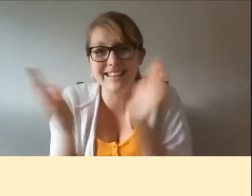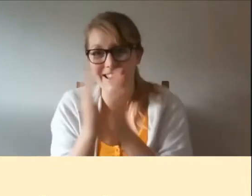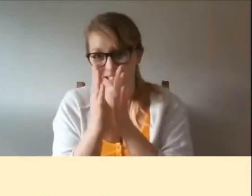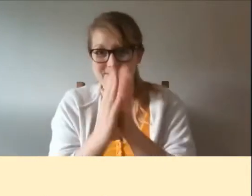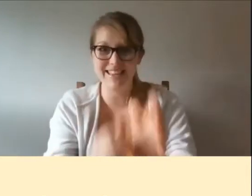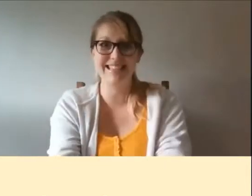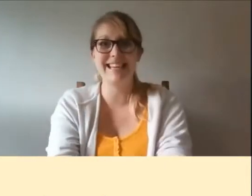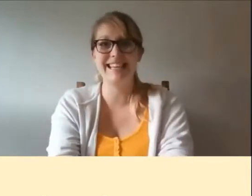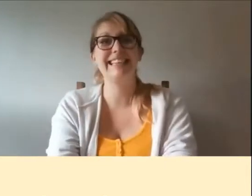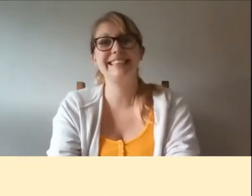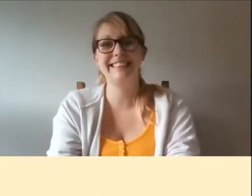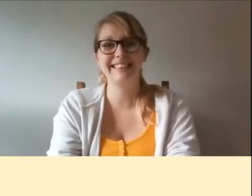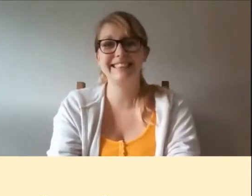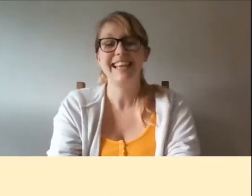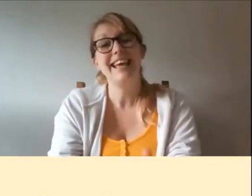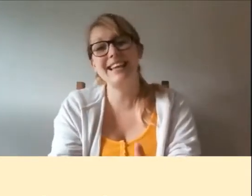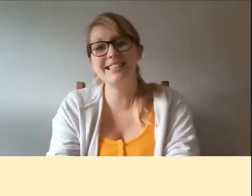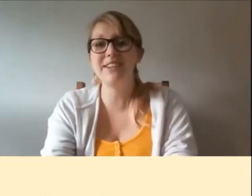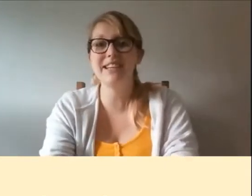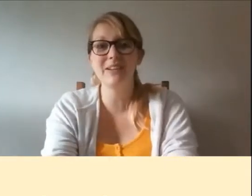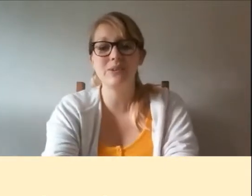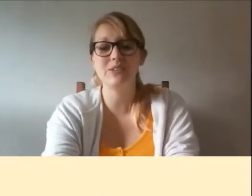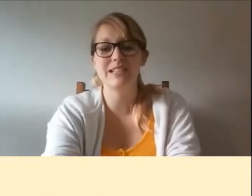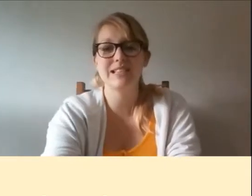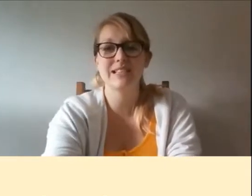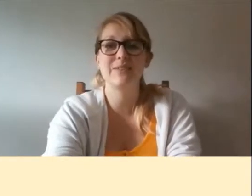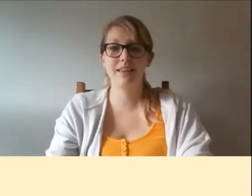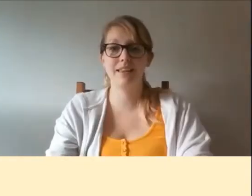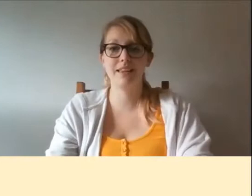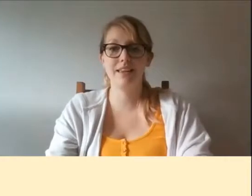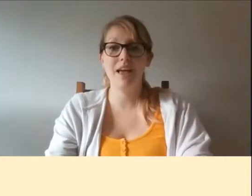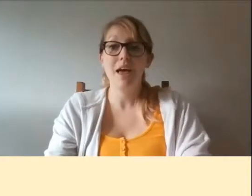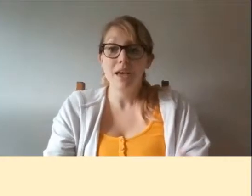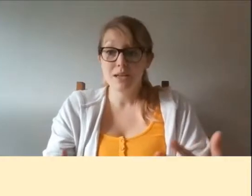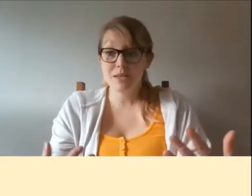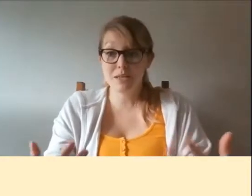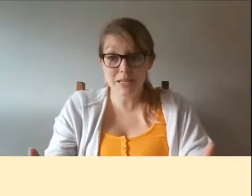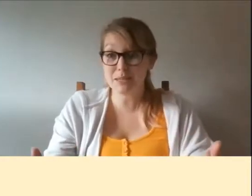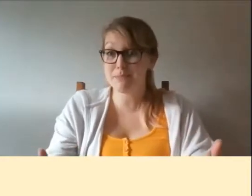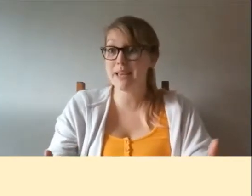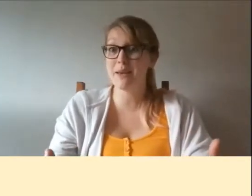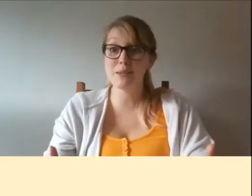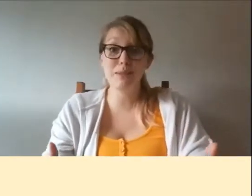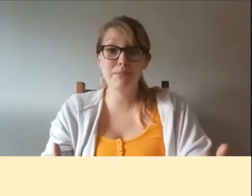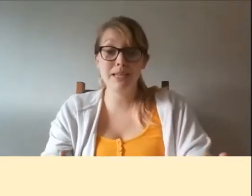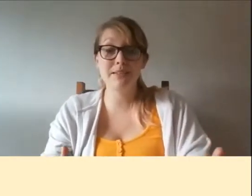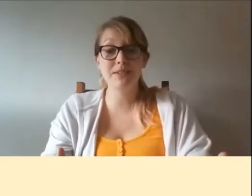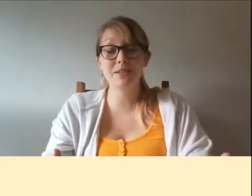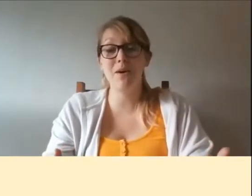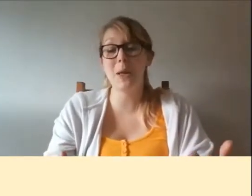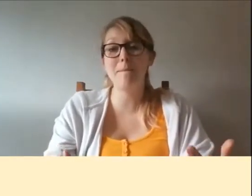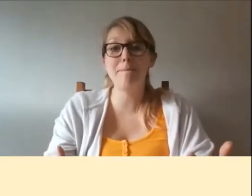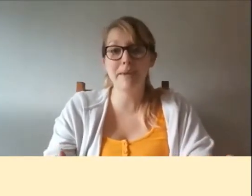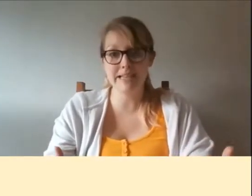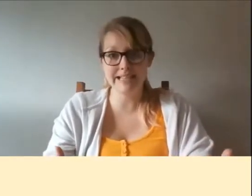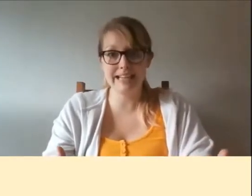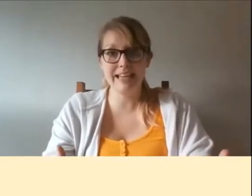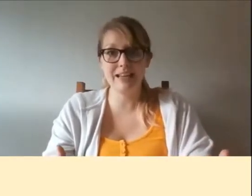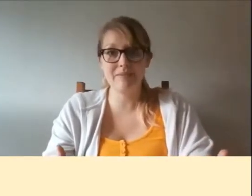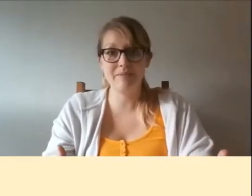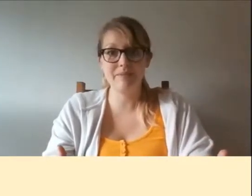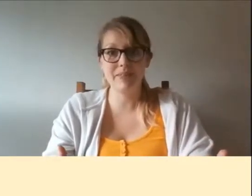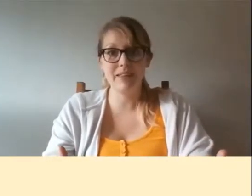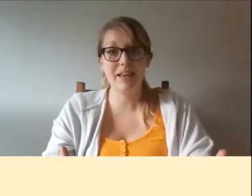Well done, that was amazing. Let's have a look at the chorus. So this bit goes with the beat of the song